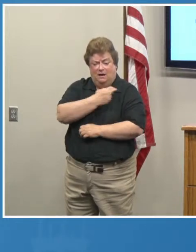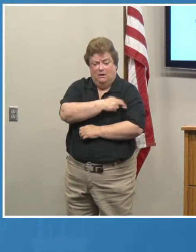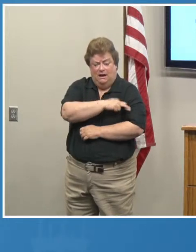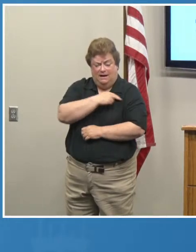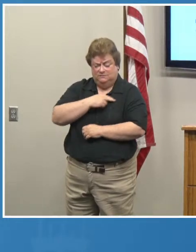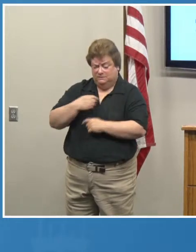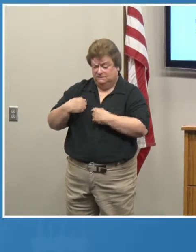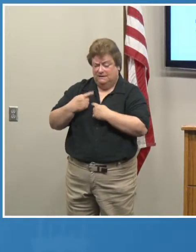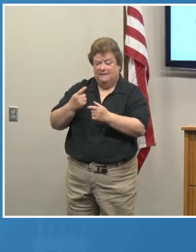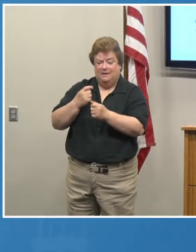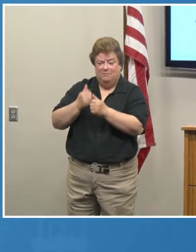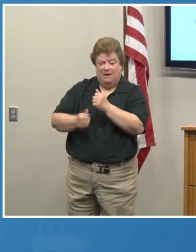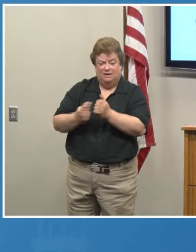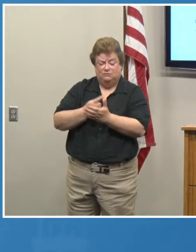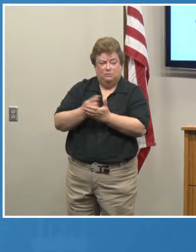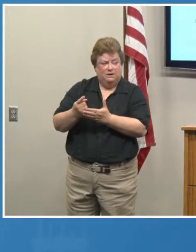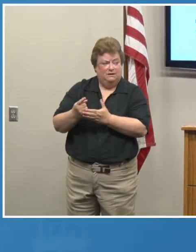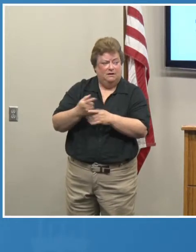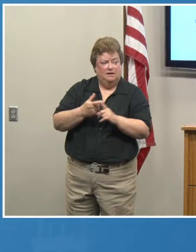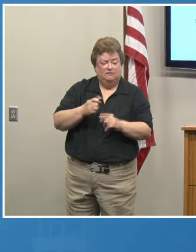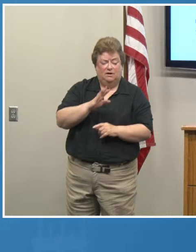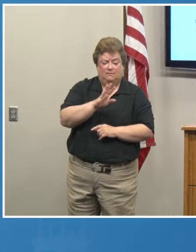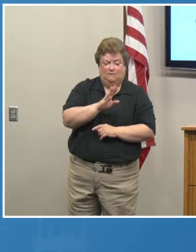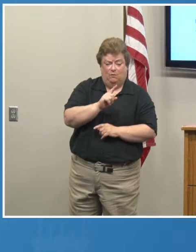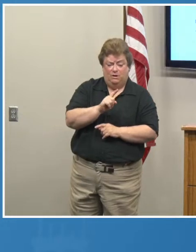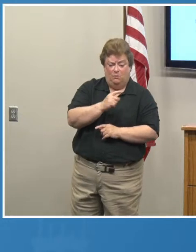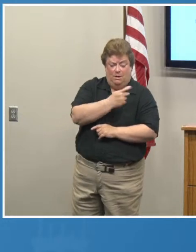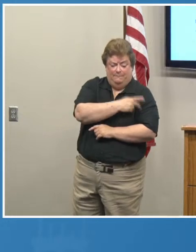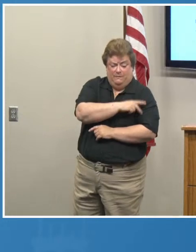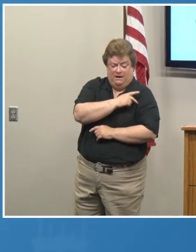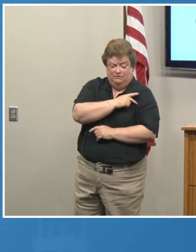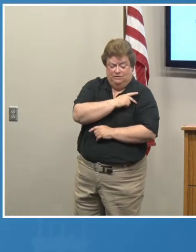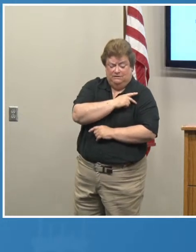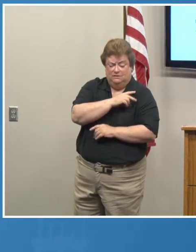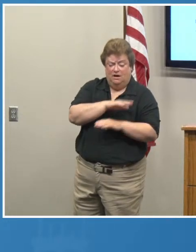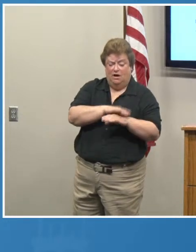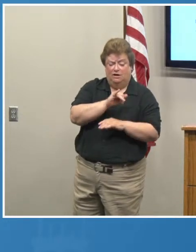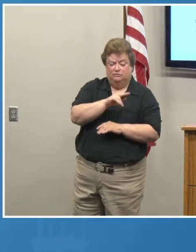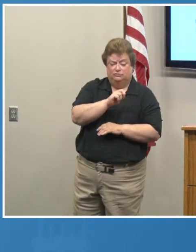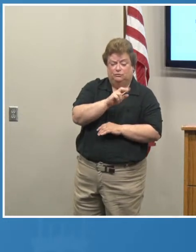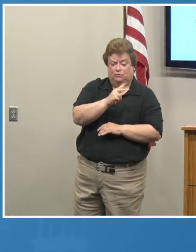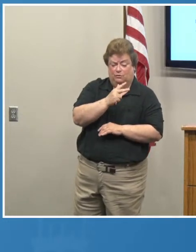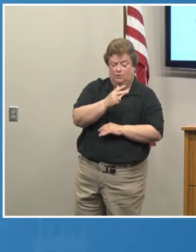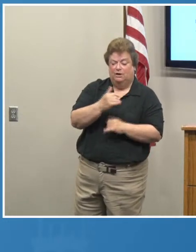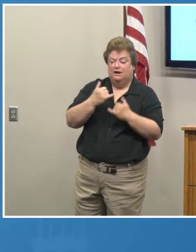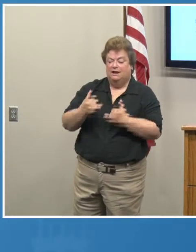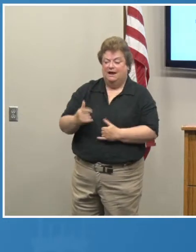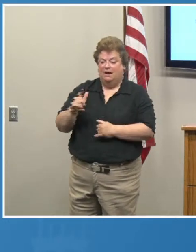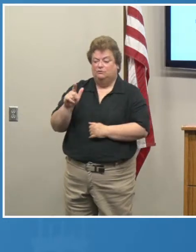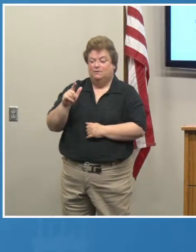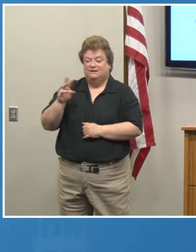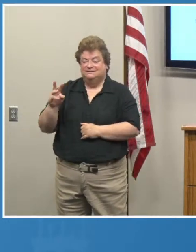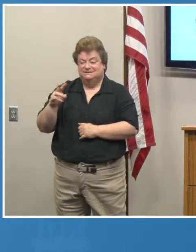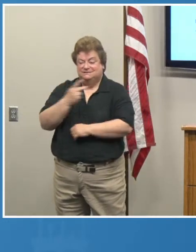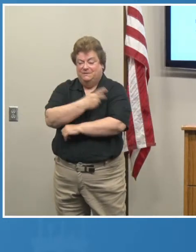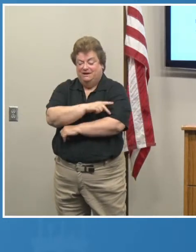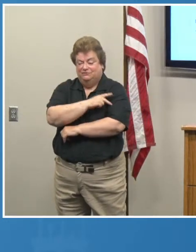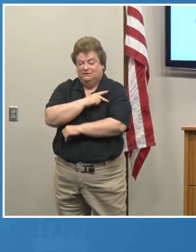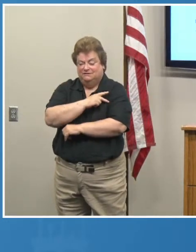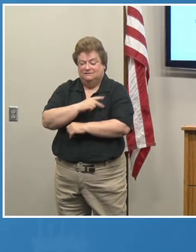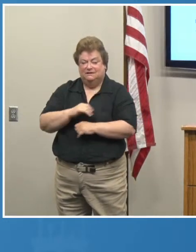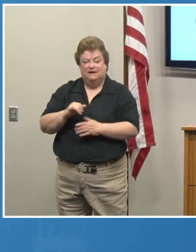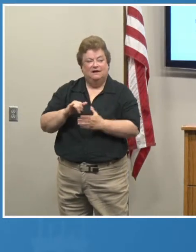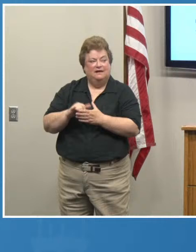past week, from 41 patients on June 3rd to 26 patients today.